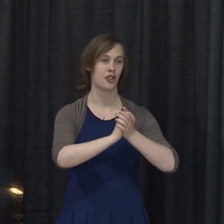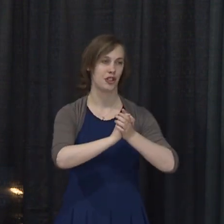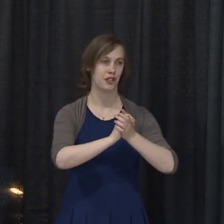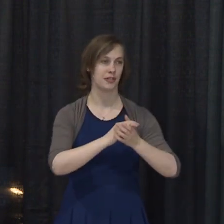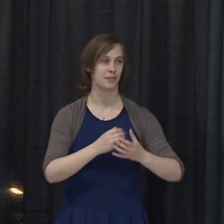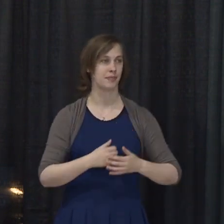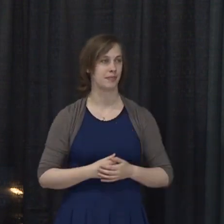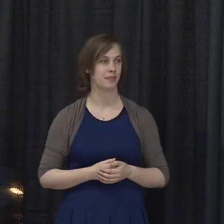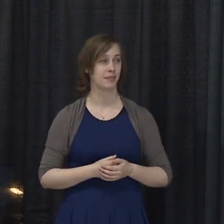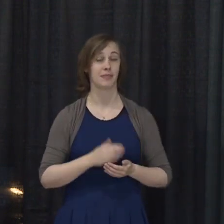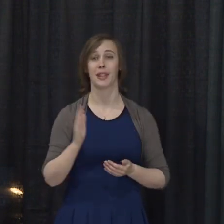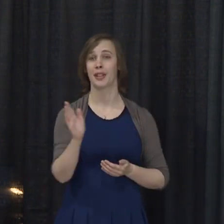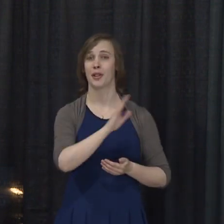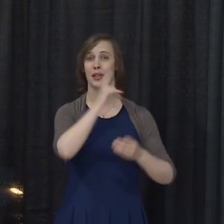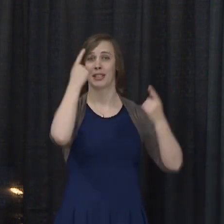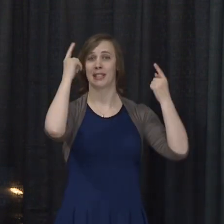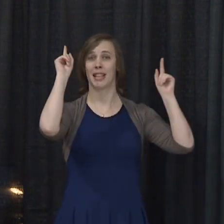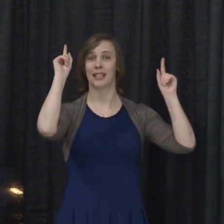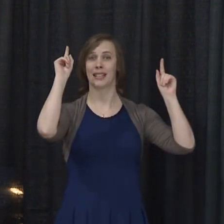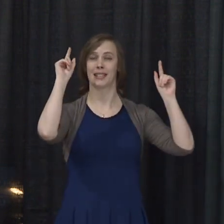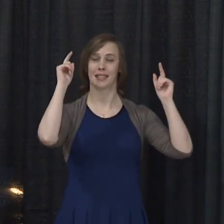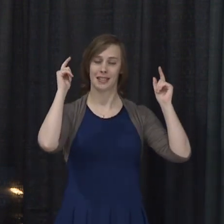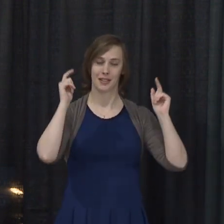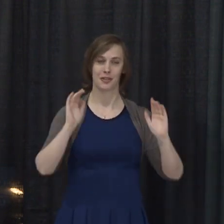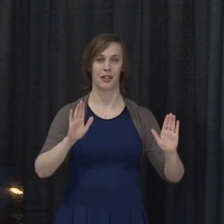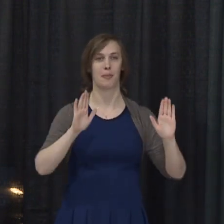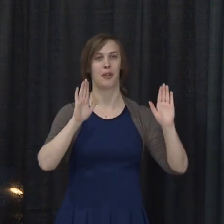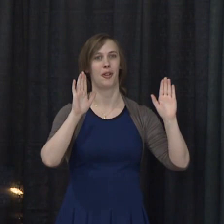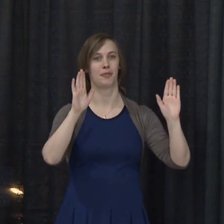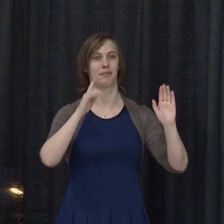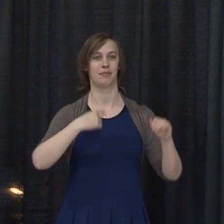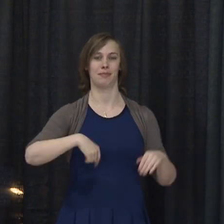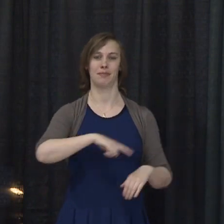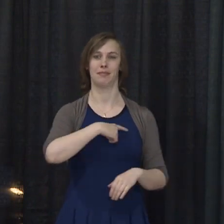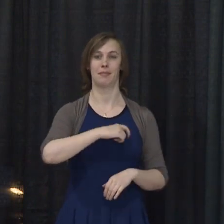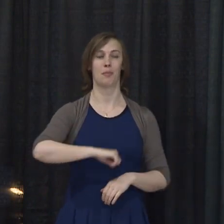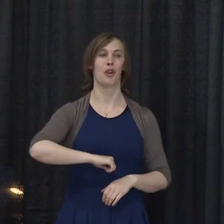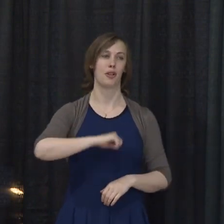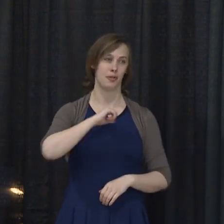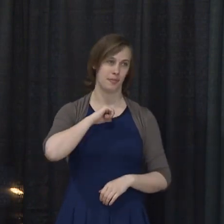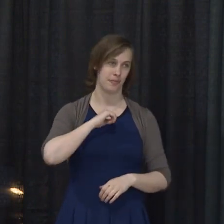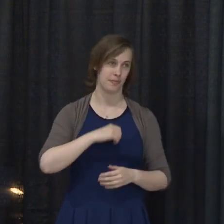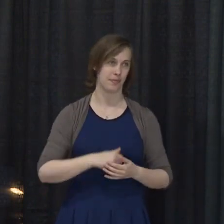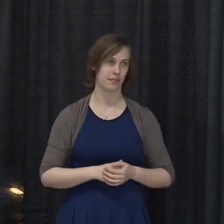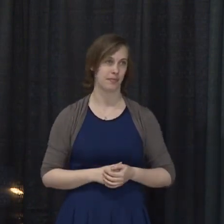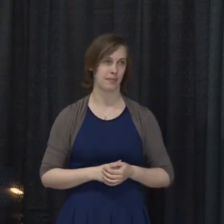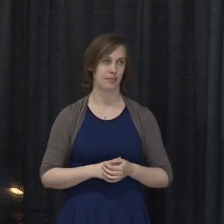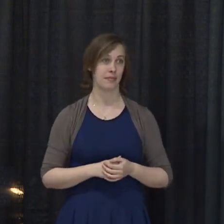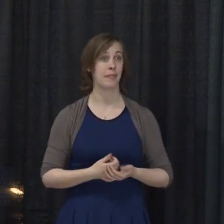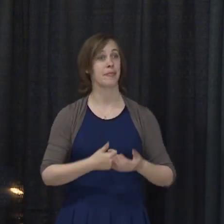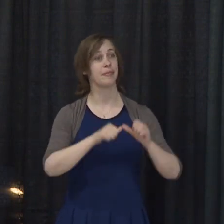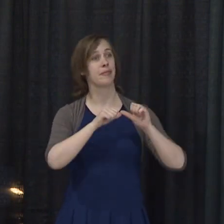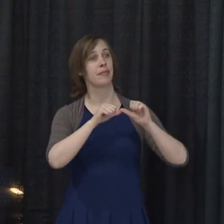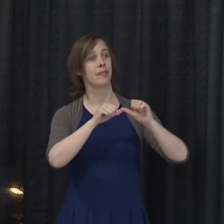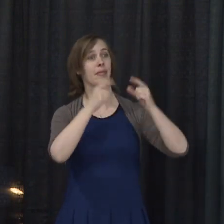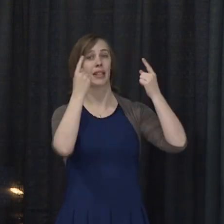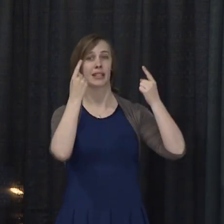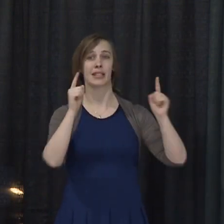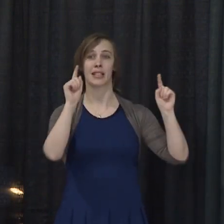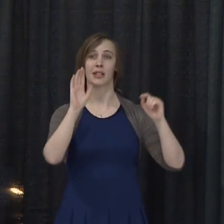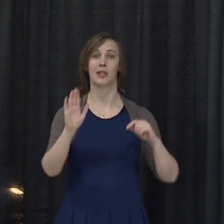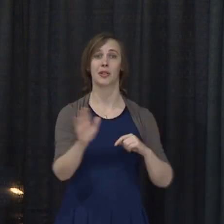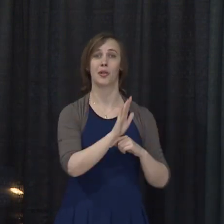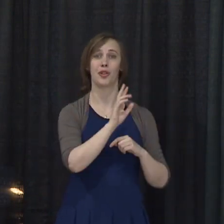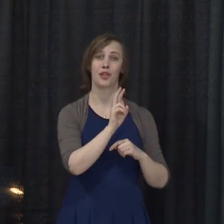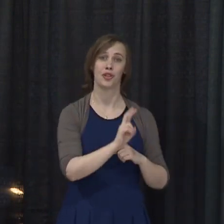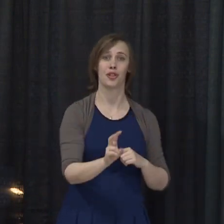you have accomplished is amazing, and we are so very proud of you. We wish you continued success on whatever pathway or journey you choose from